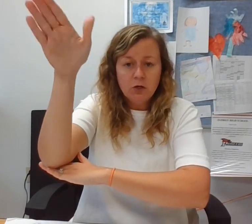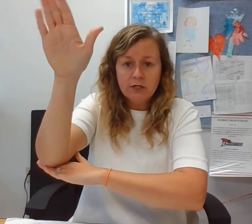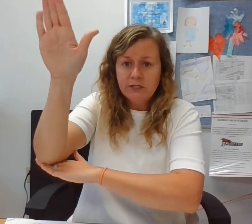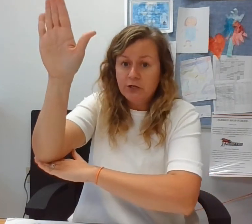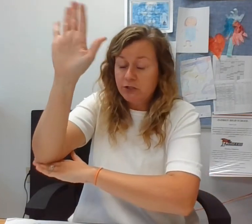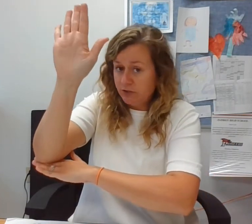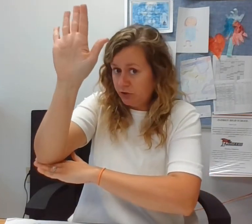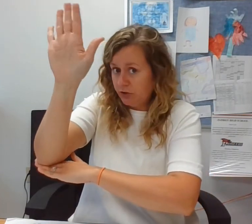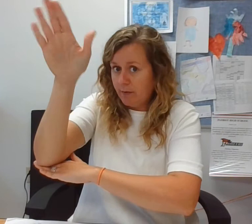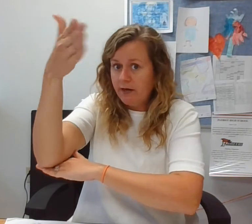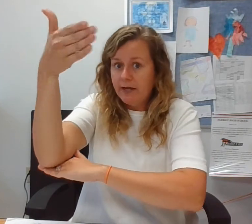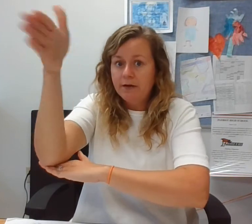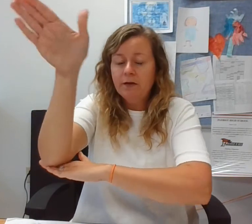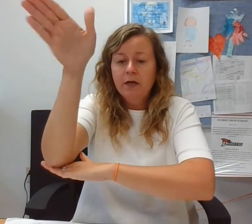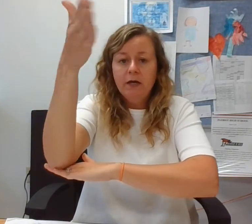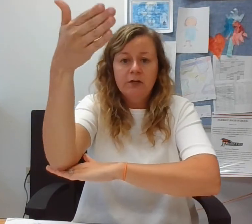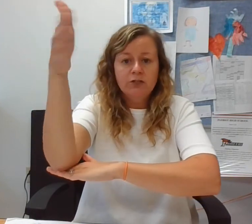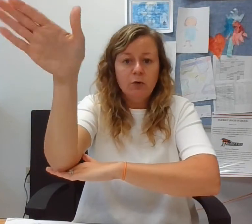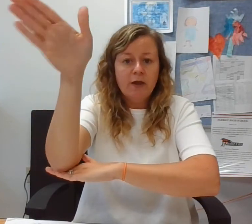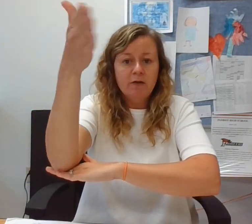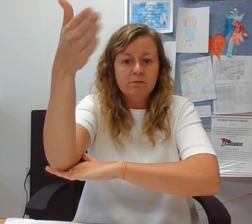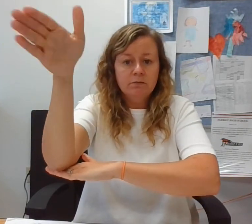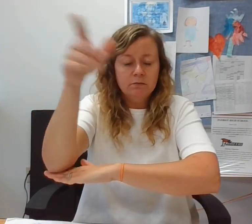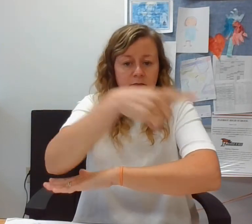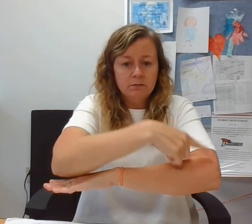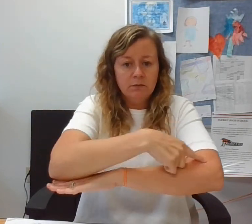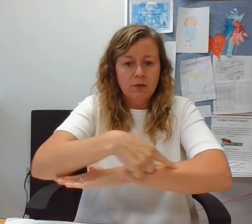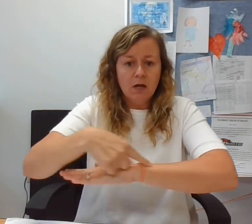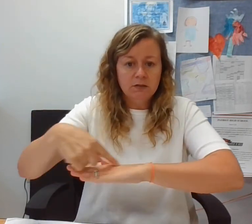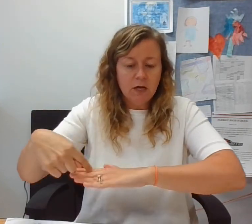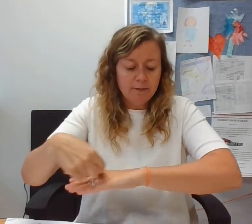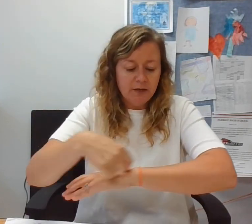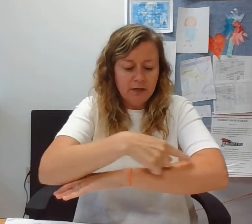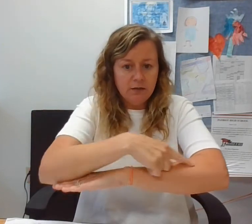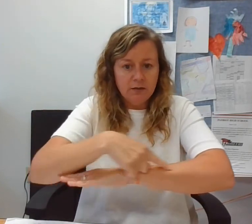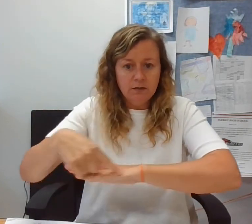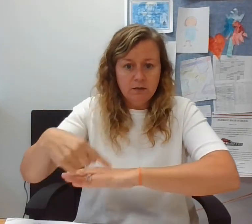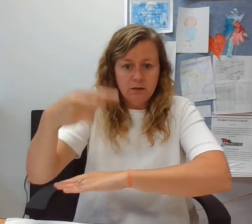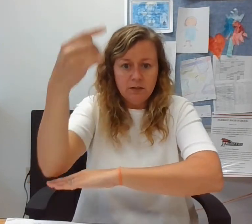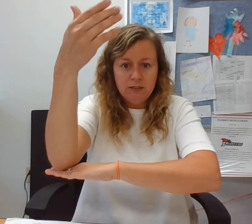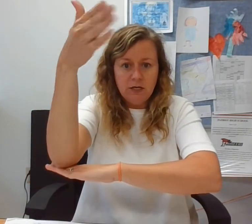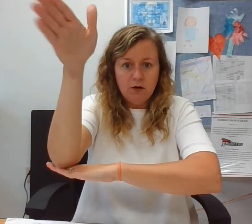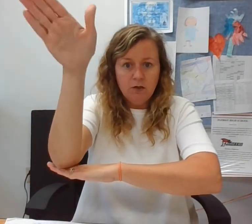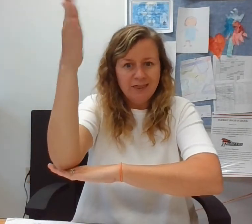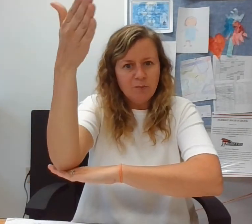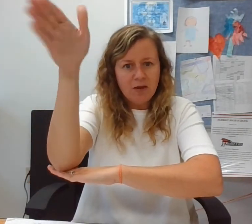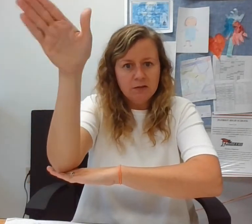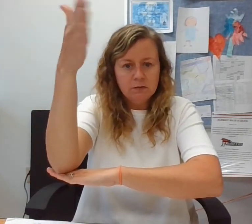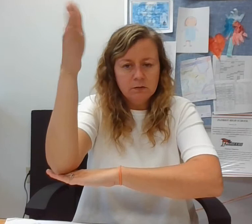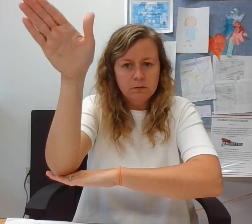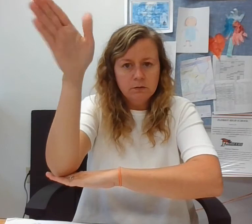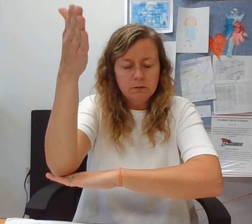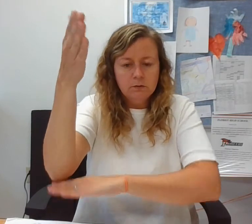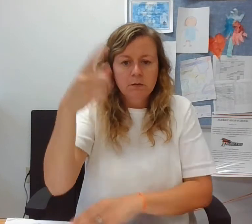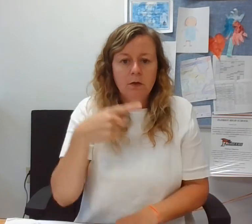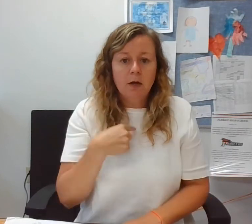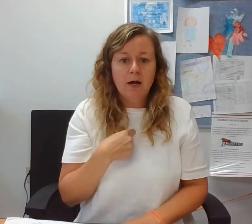going to take this is your dominant hand. You're just going to wave it. Non-dominant is here, like the base.